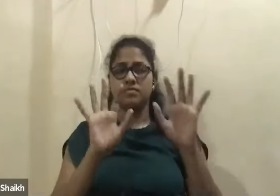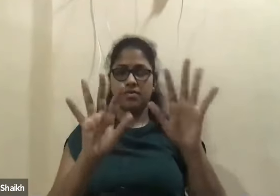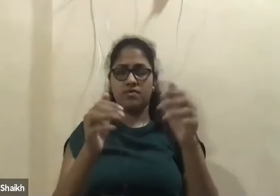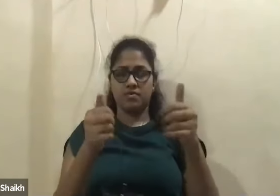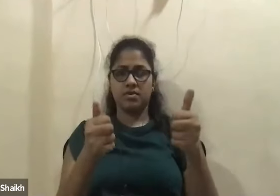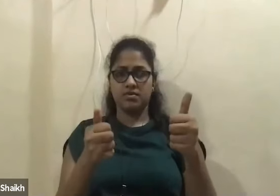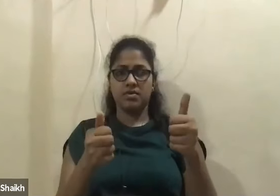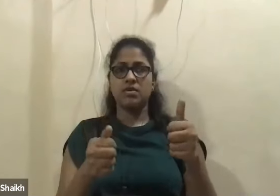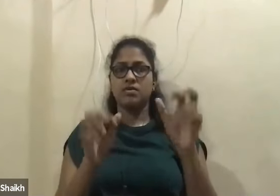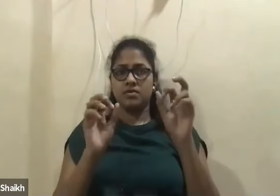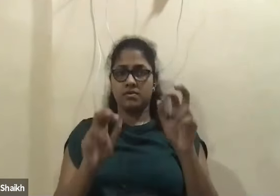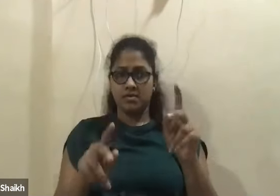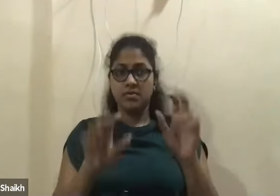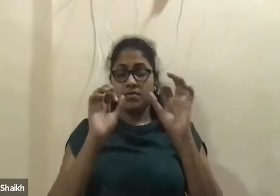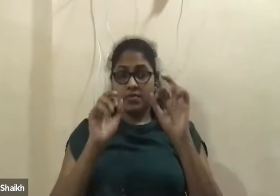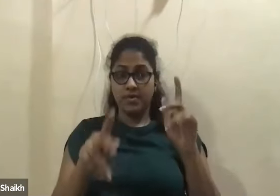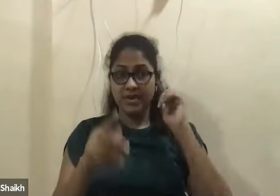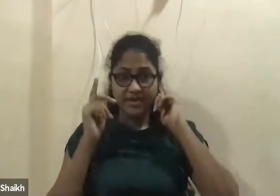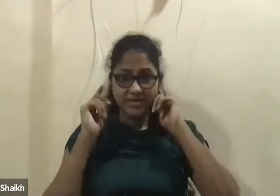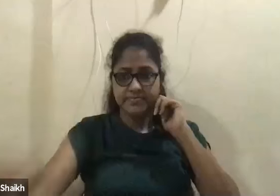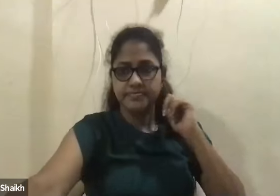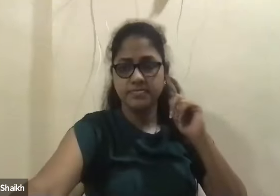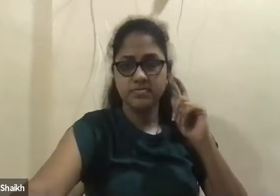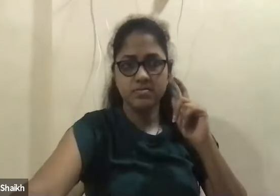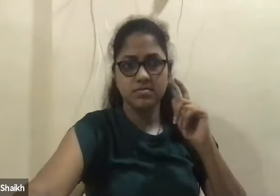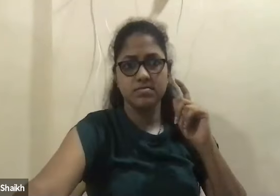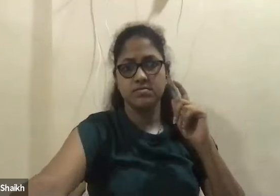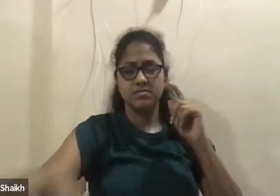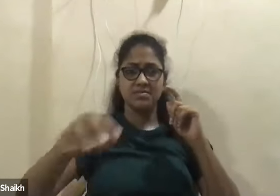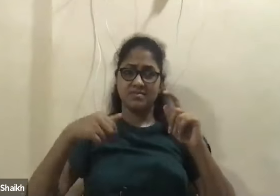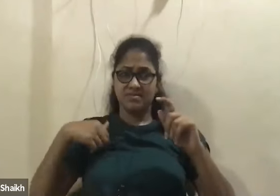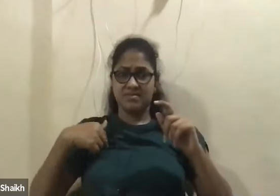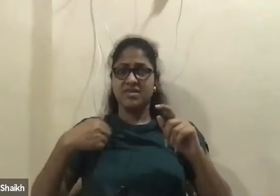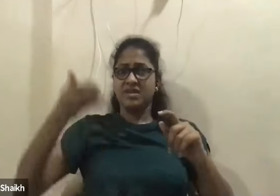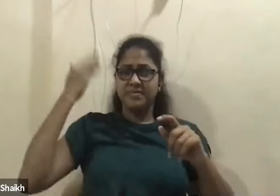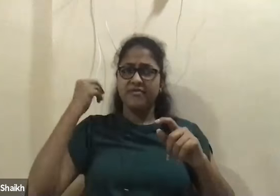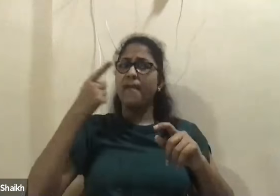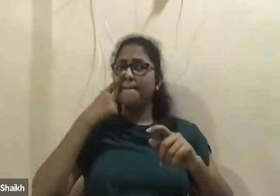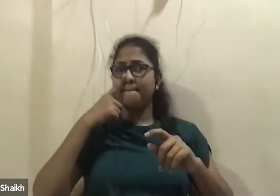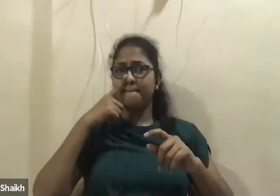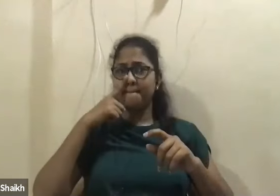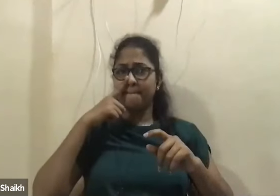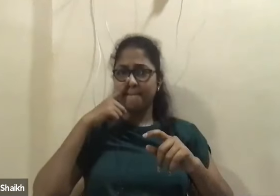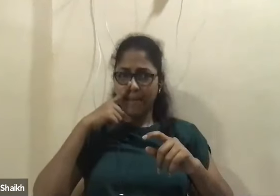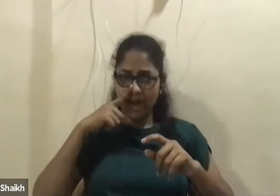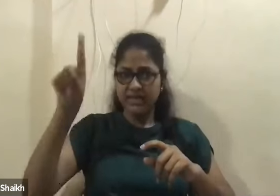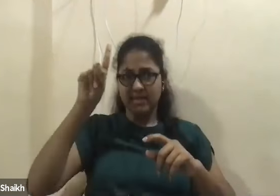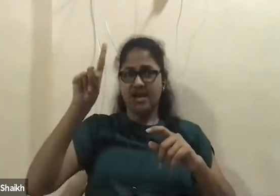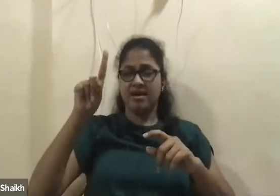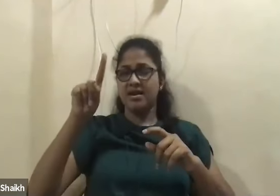Yeah. Yes. Okay. If my mother wants to will a property in my name, can I do